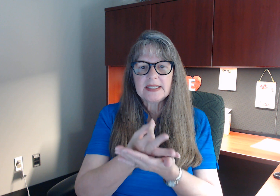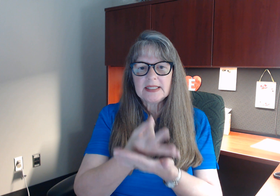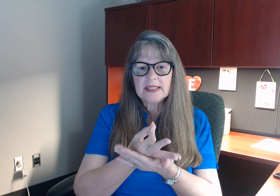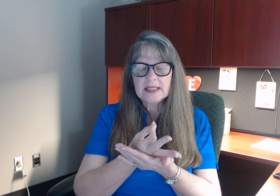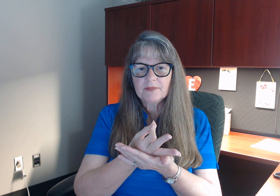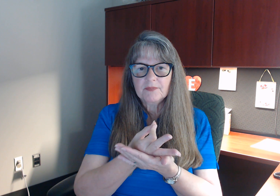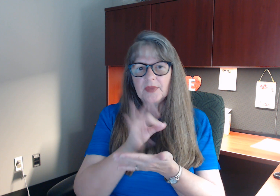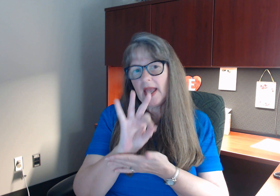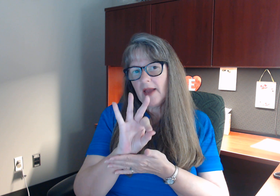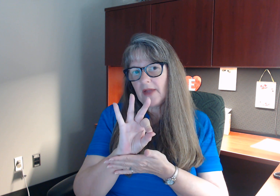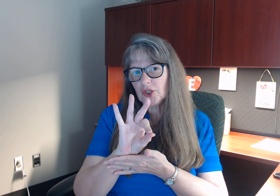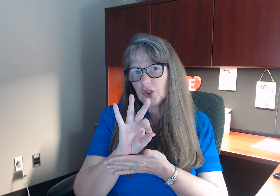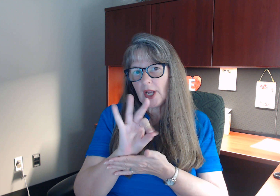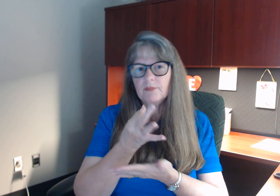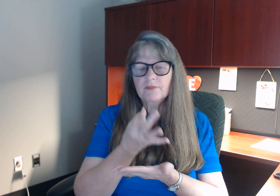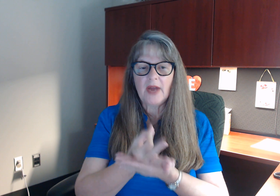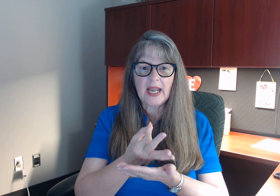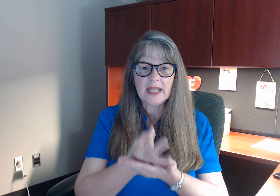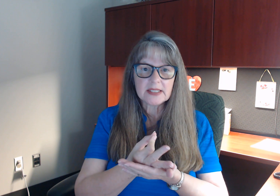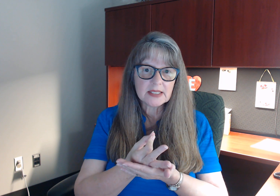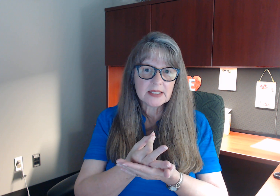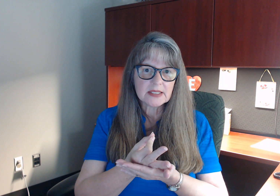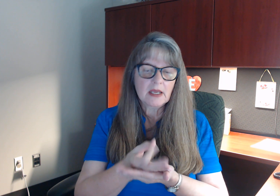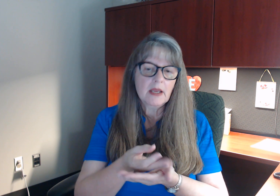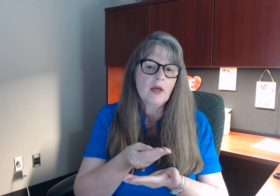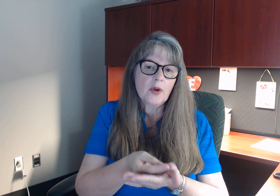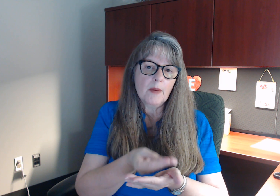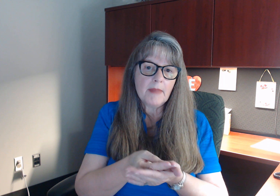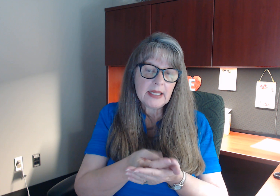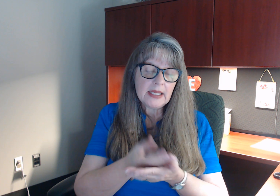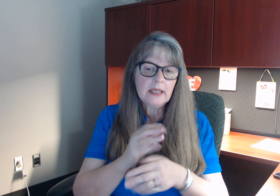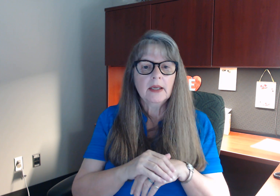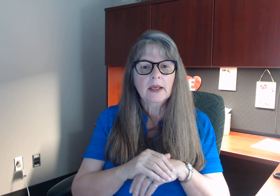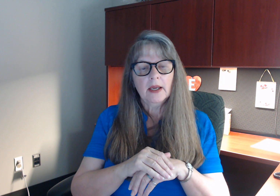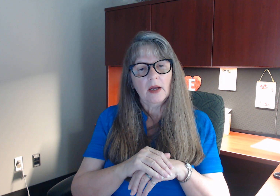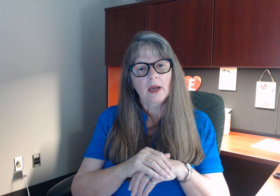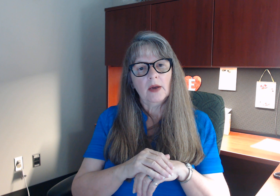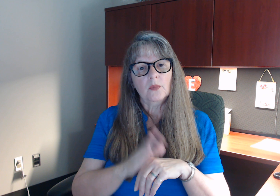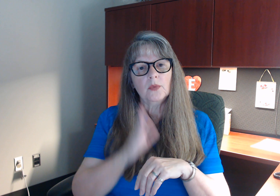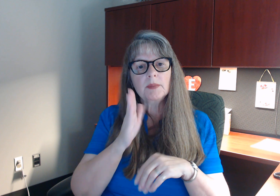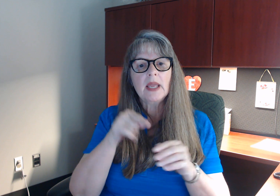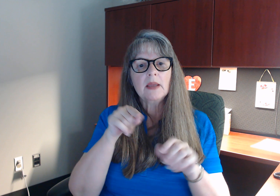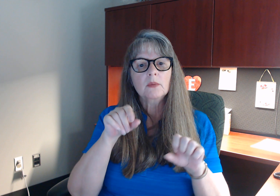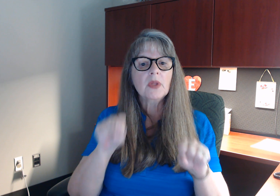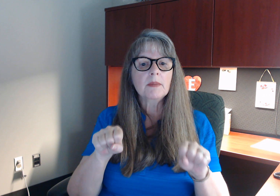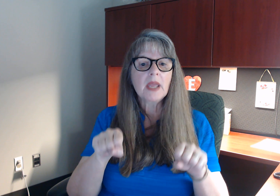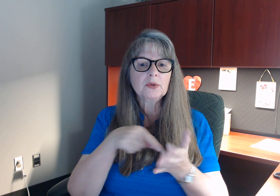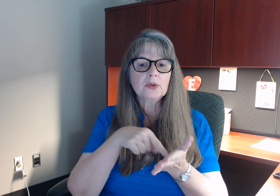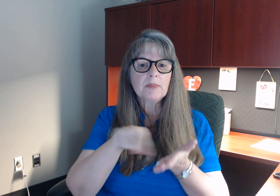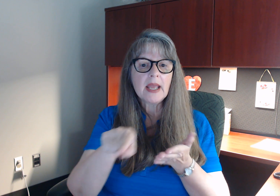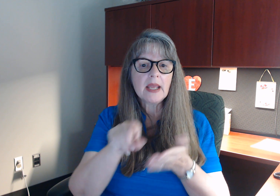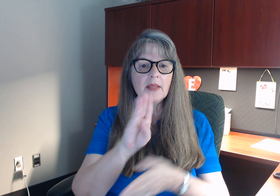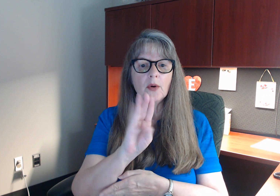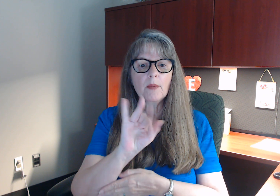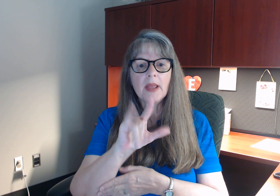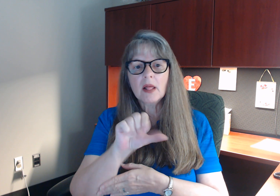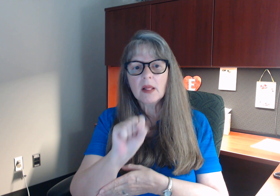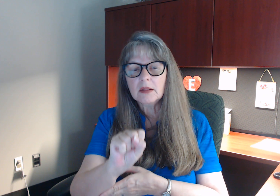finances, F-hand shape, finances, their money. Will they be able to pay their bills